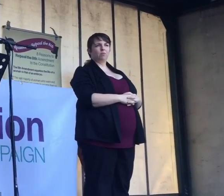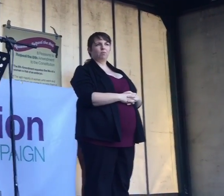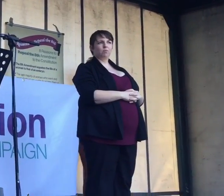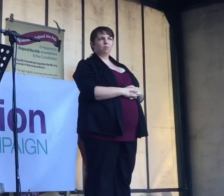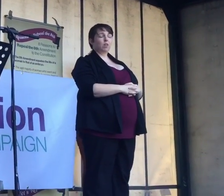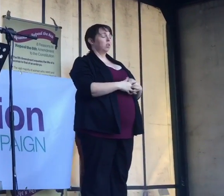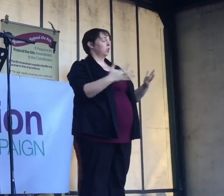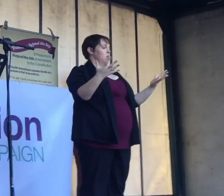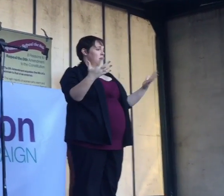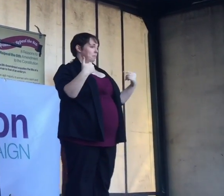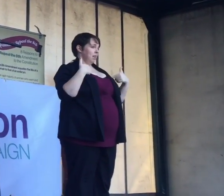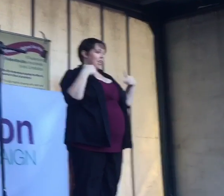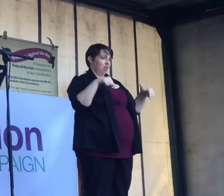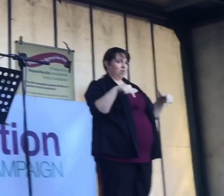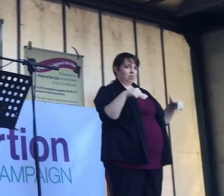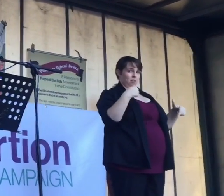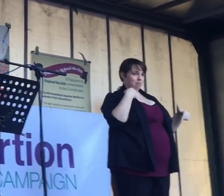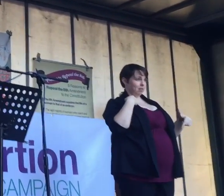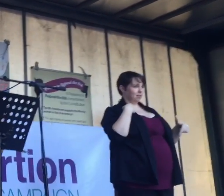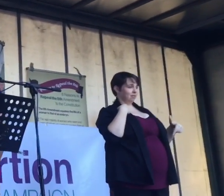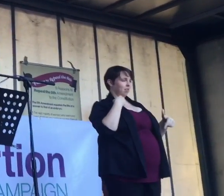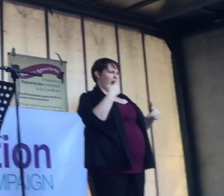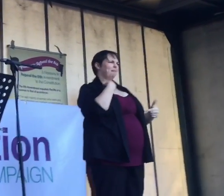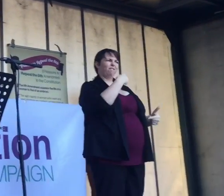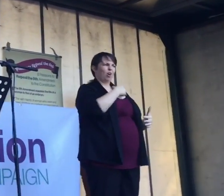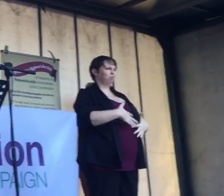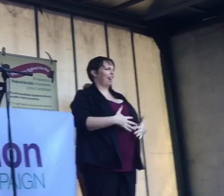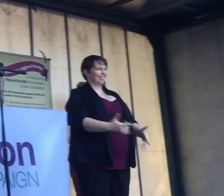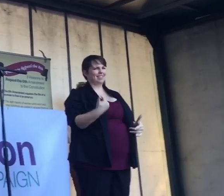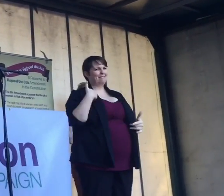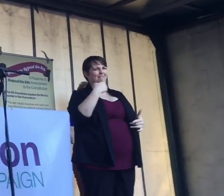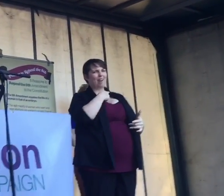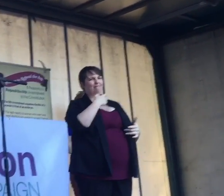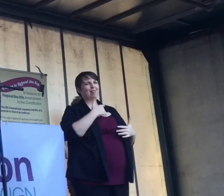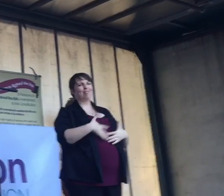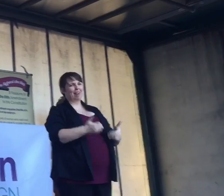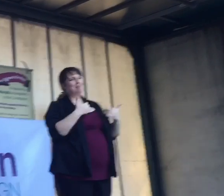So I'm here talking not only as a pregnant, Kate, I'm really pregnant.